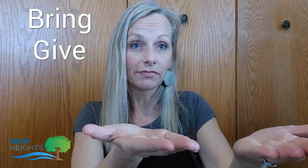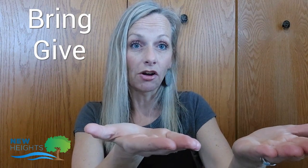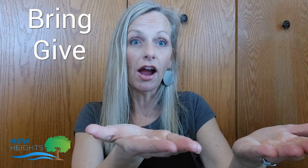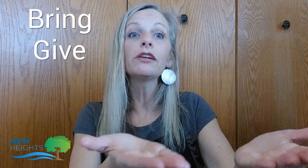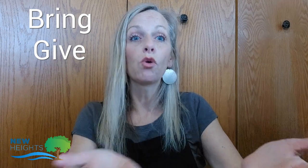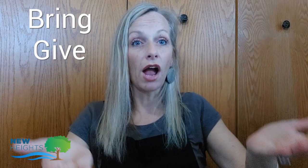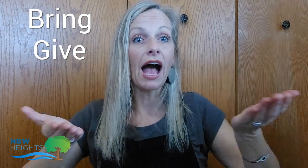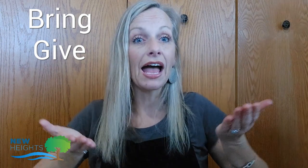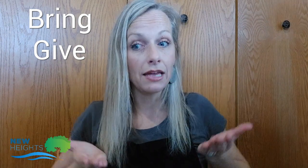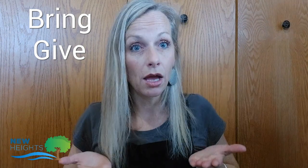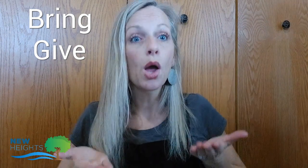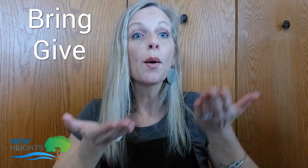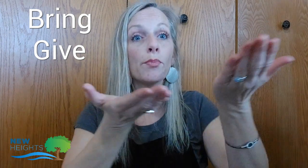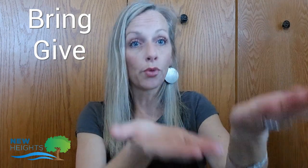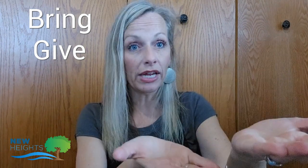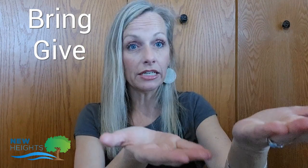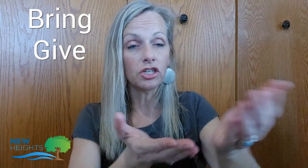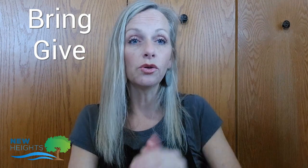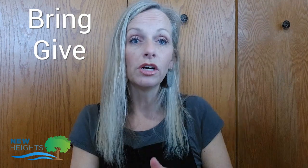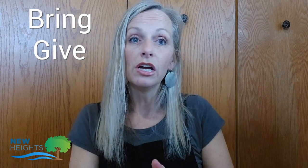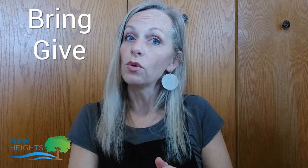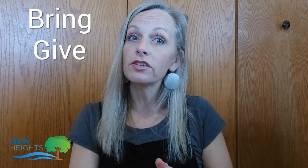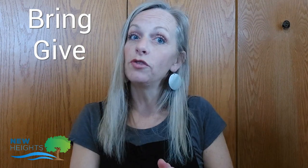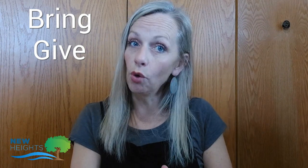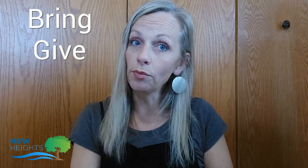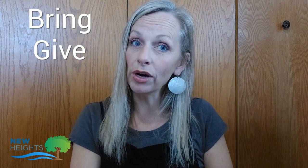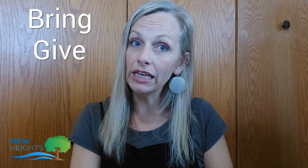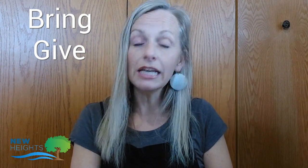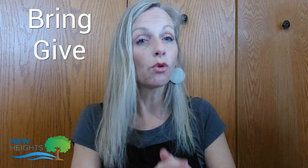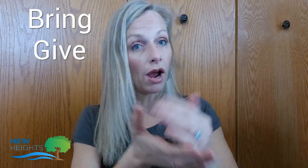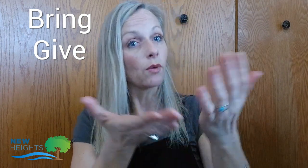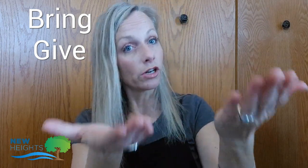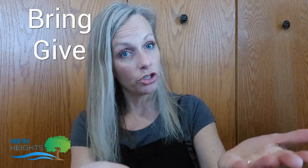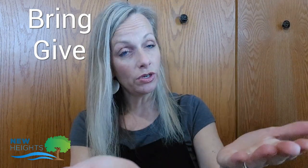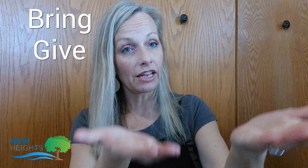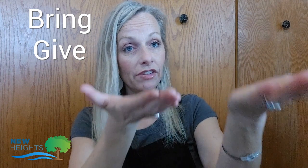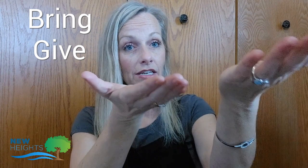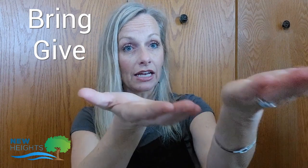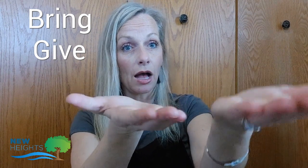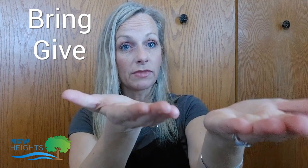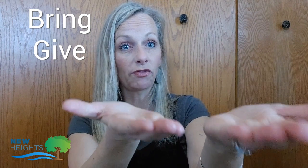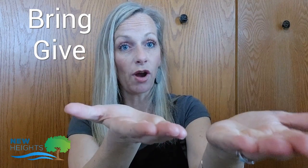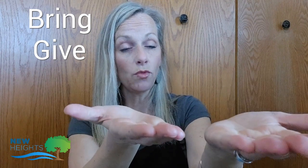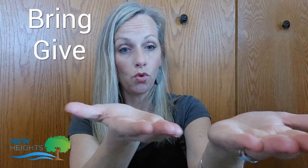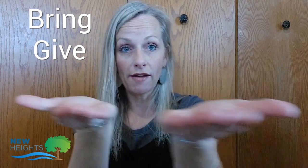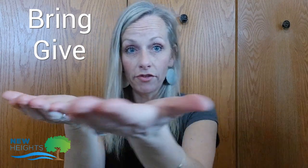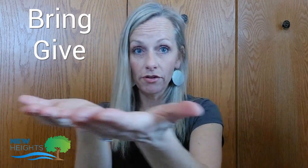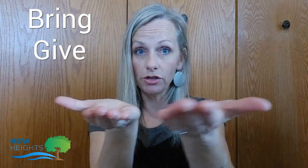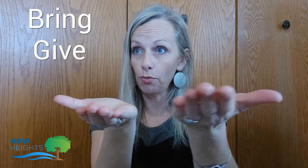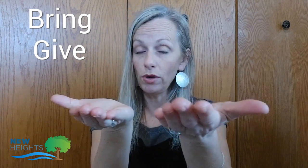all right? Or I bring it to you. Whereas if you're bringing it or I want you to give it, it comes from whoever you're